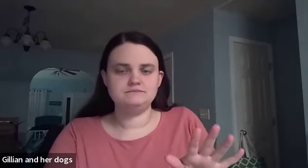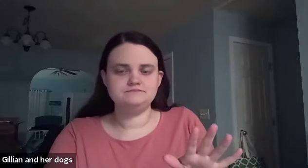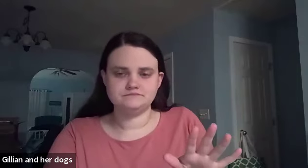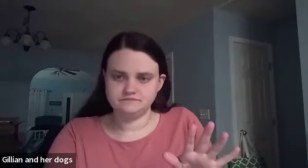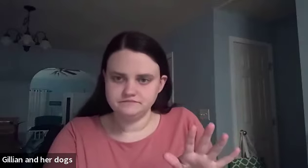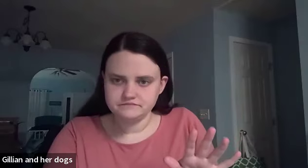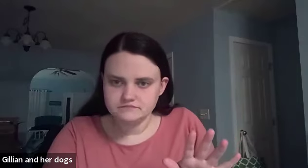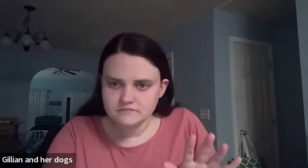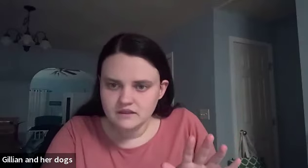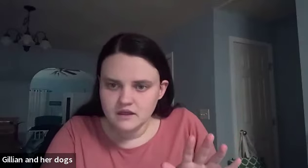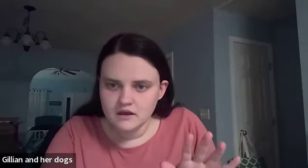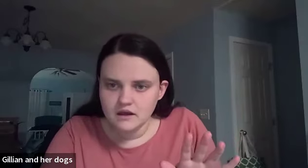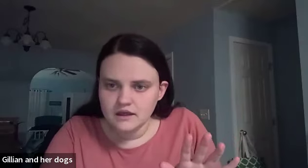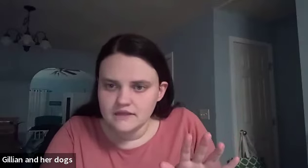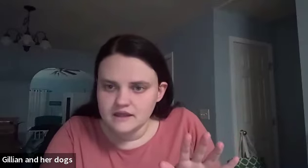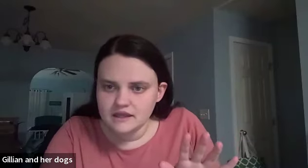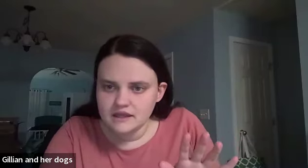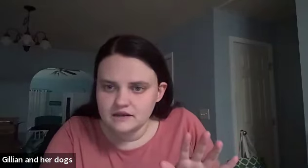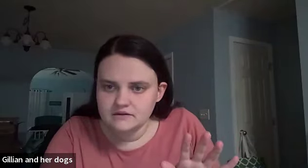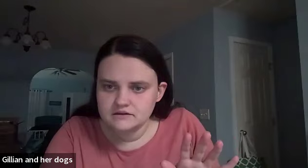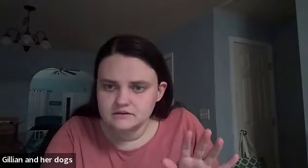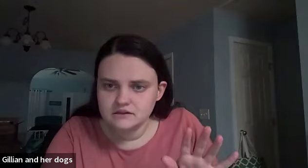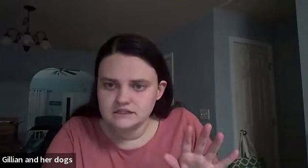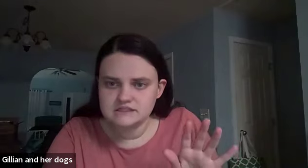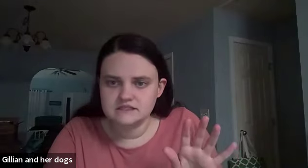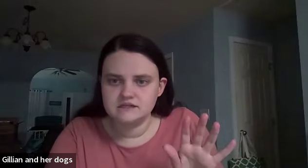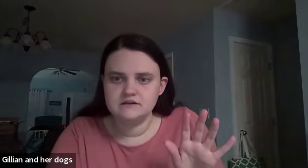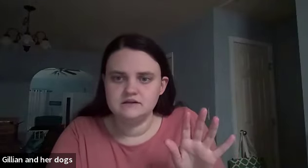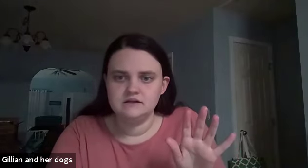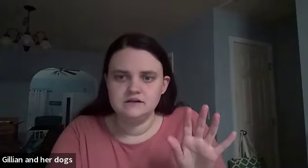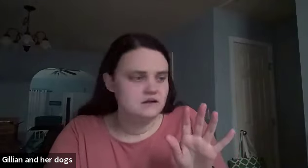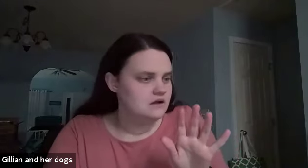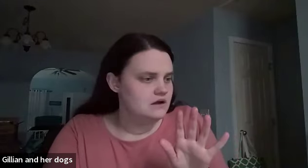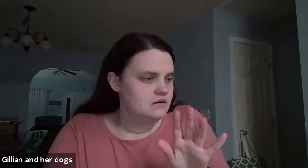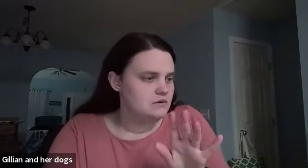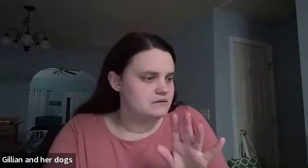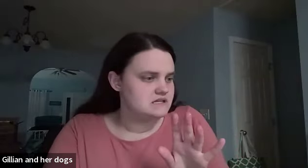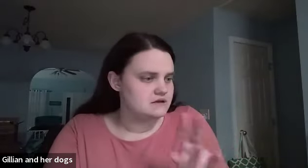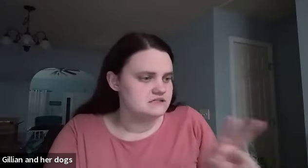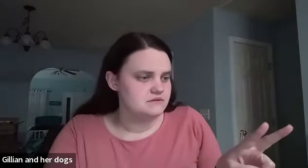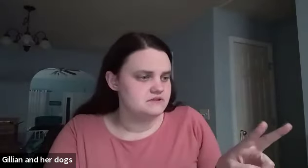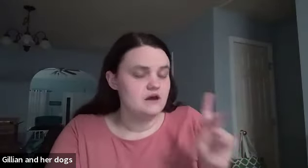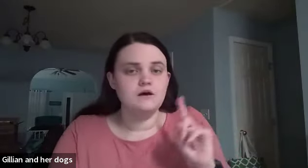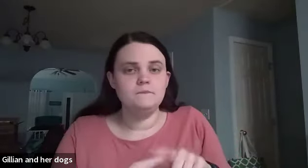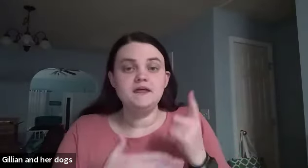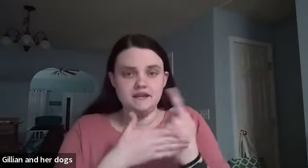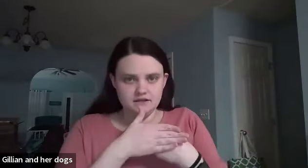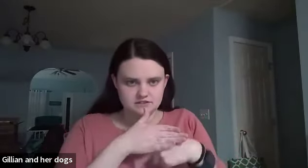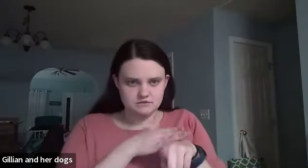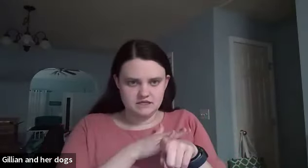Um, and then let's see. What was I going to say with that? Oh, next